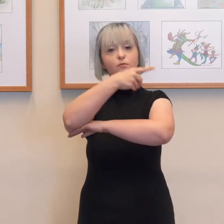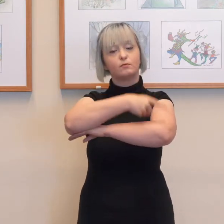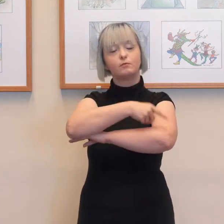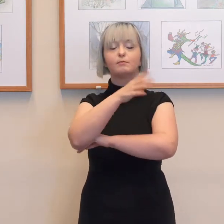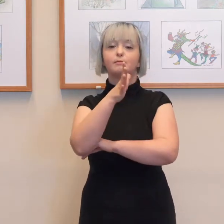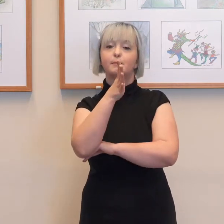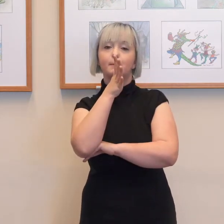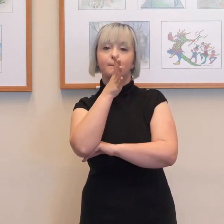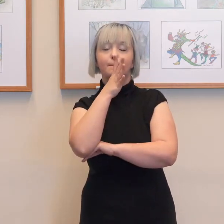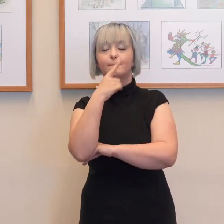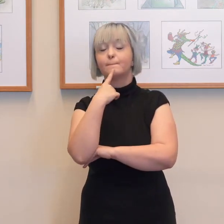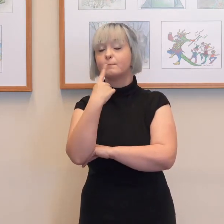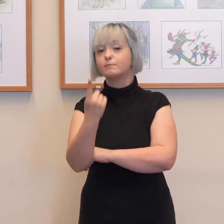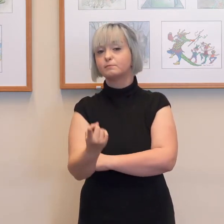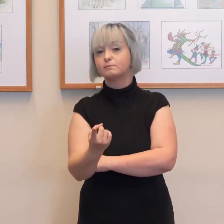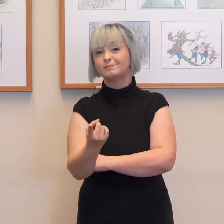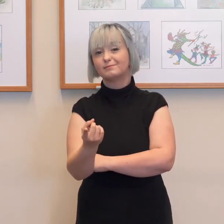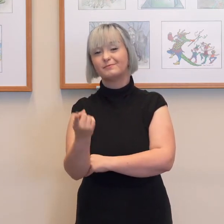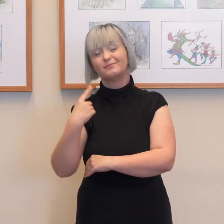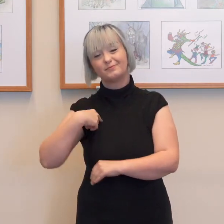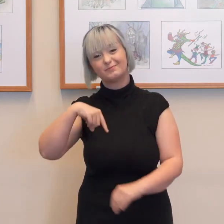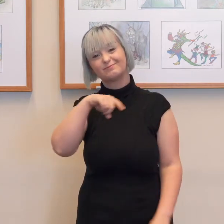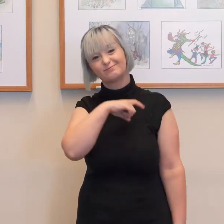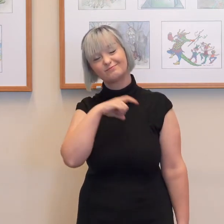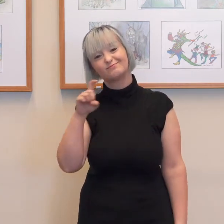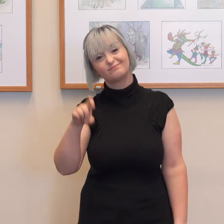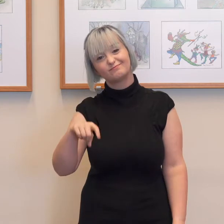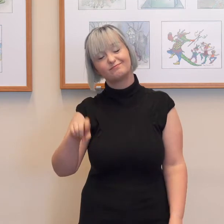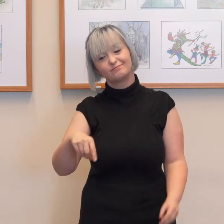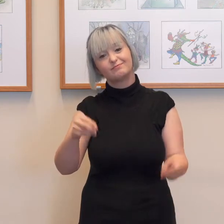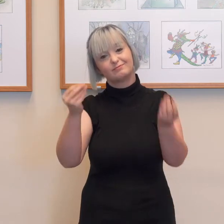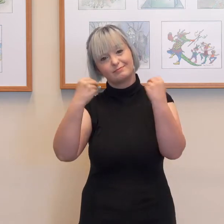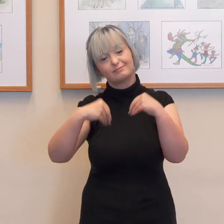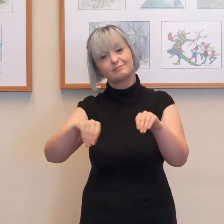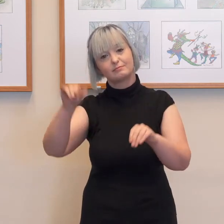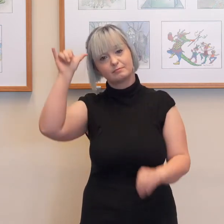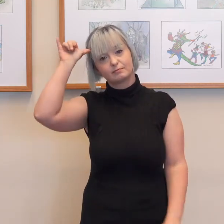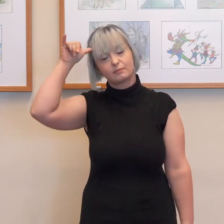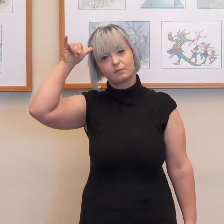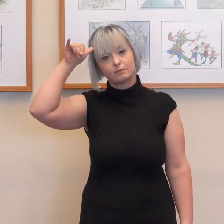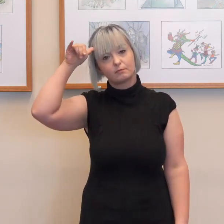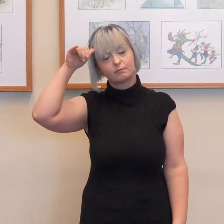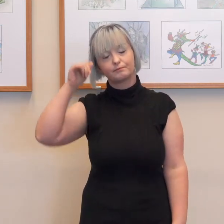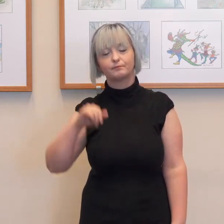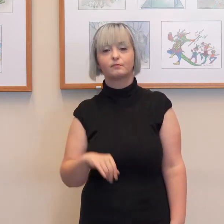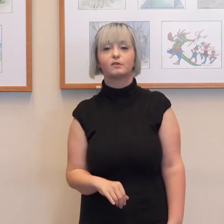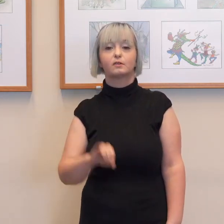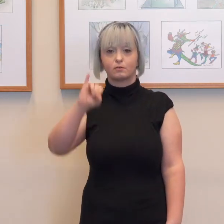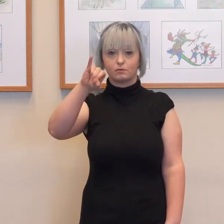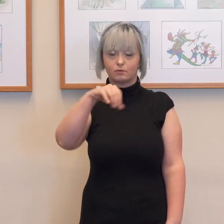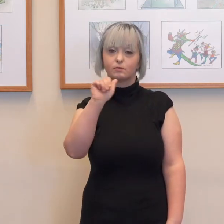One day, his mom said, "We need to sell our cow." So Jack took the cow to